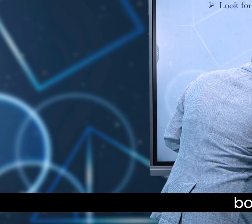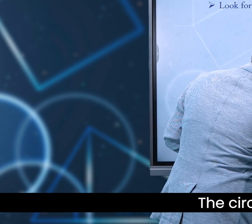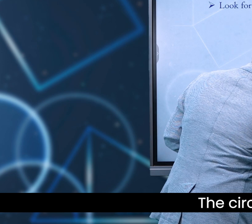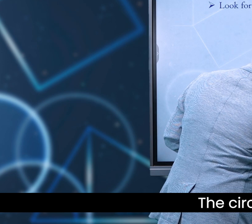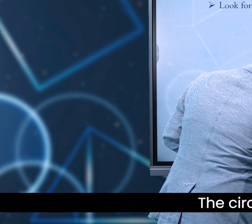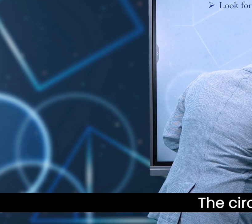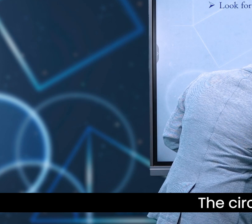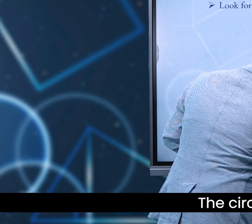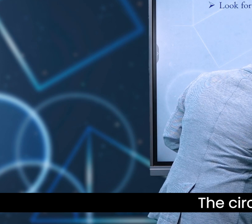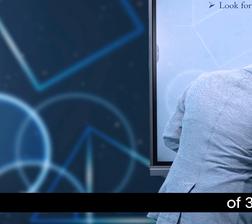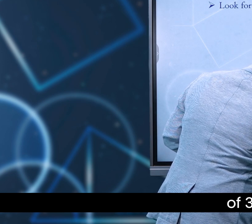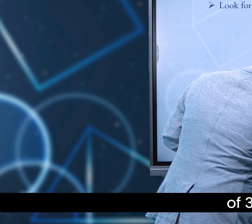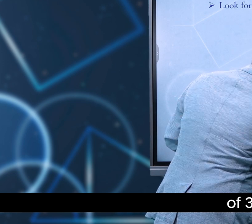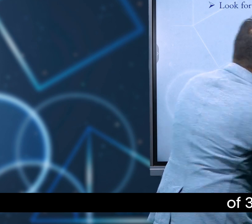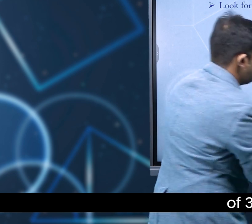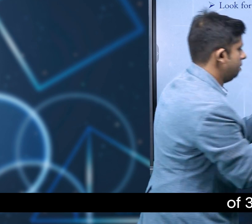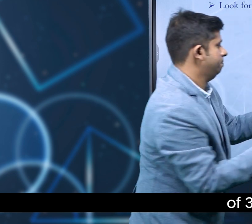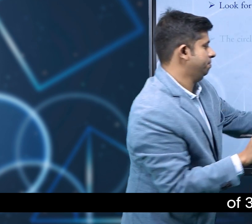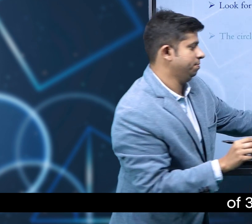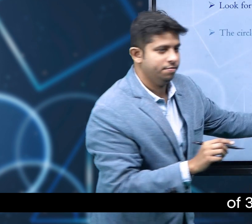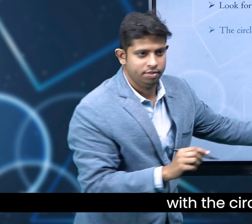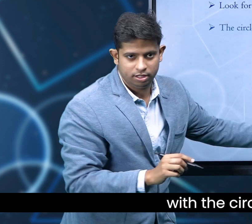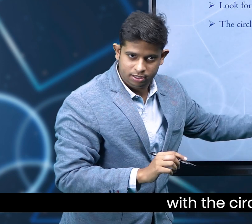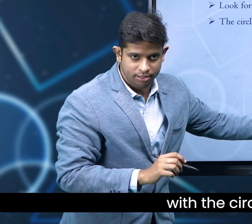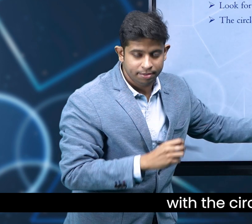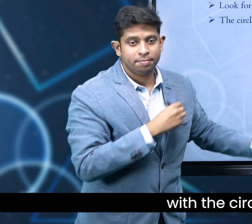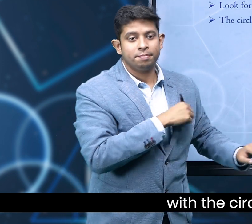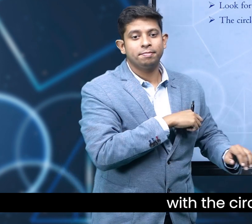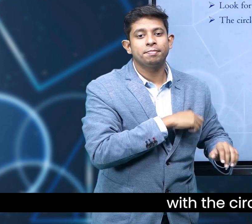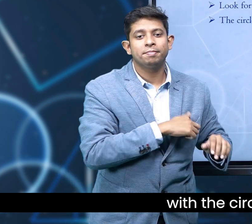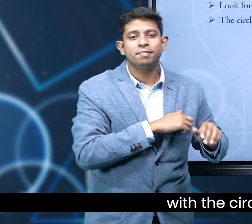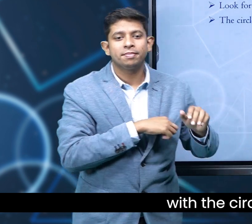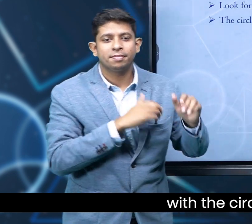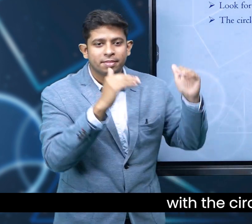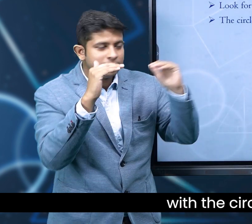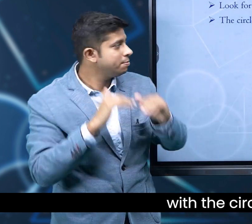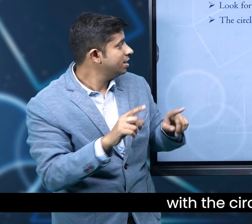The circle of multiples of 3 intersects with the circle of multiples of 4.